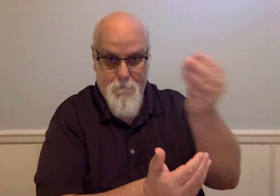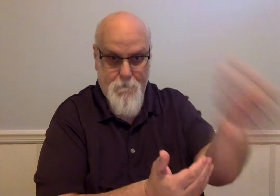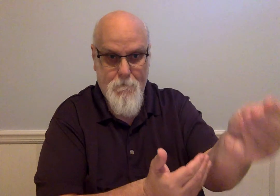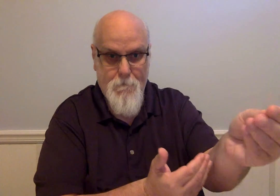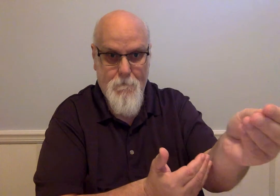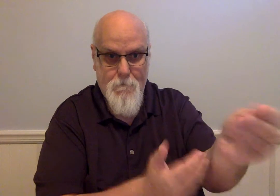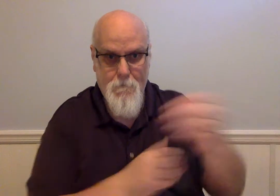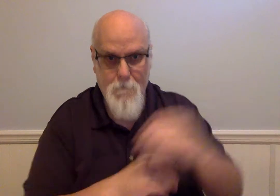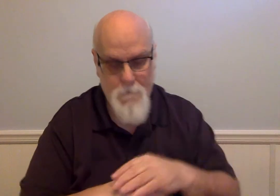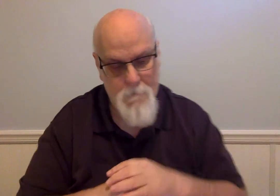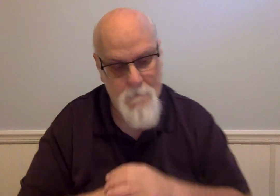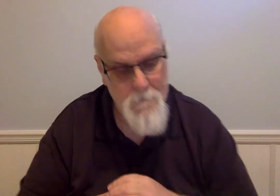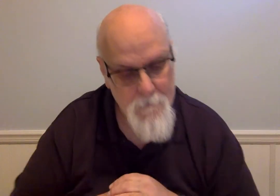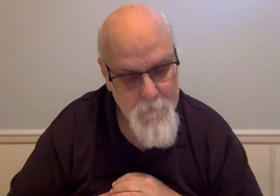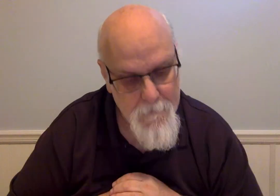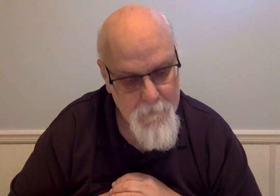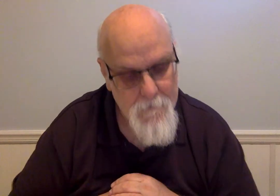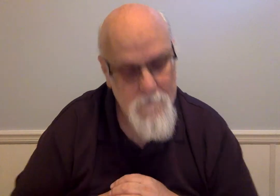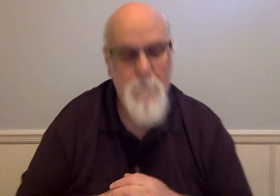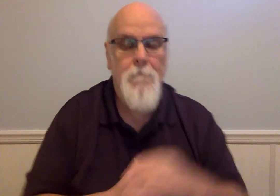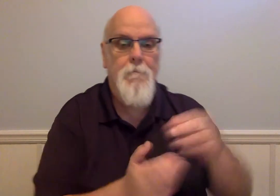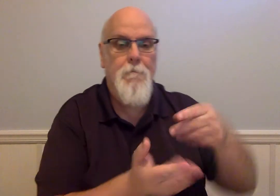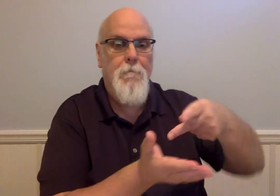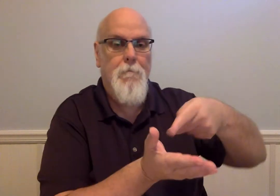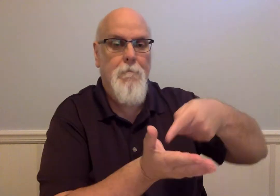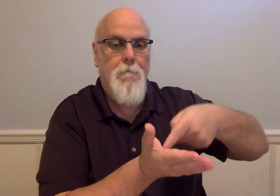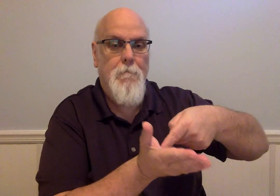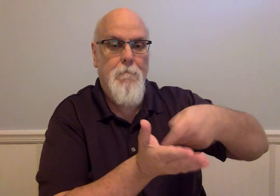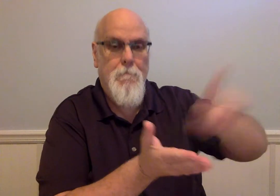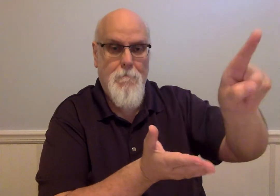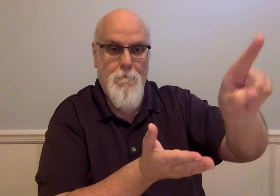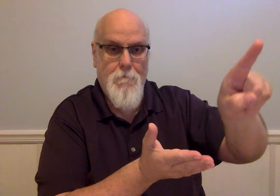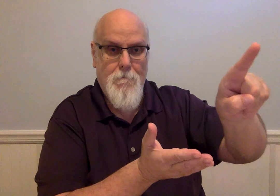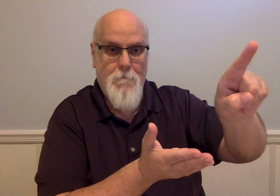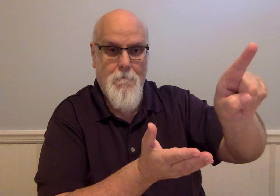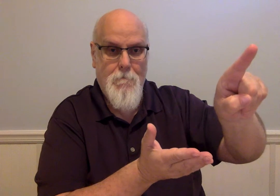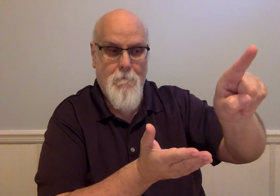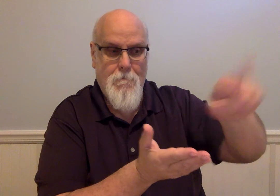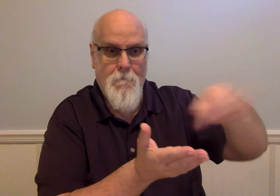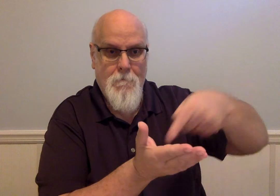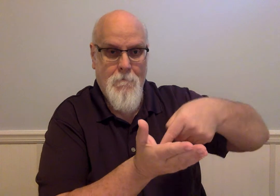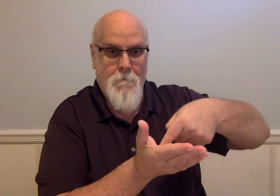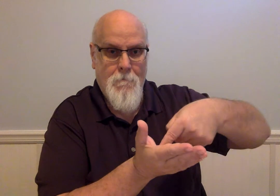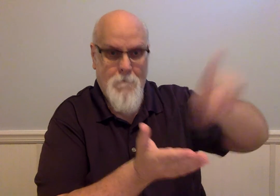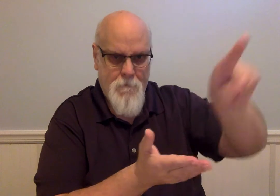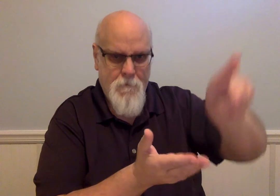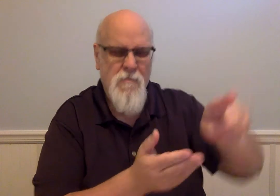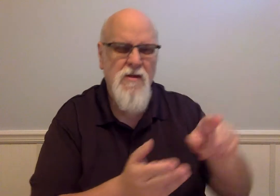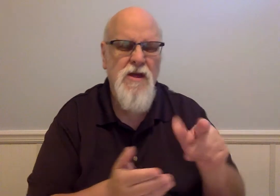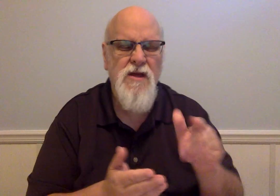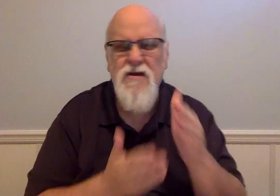you're taking it out and you're giving it to someone. To pay, you just use your index finger and brush it